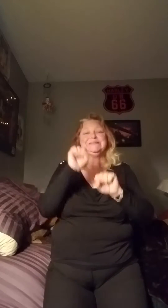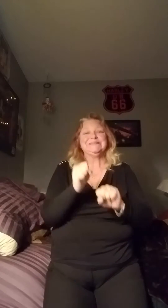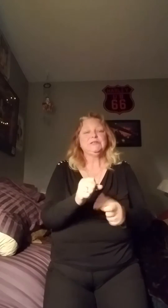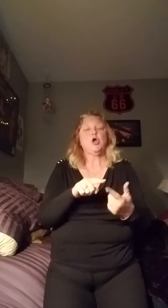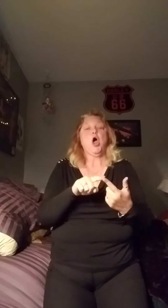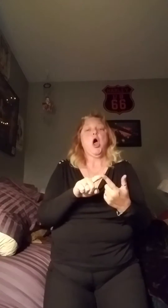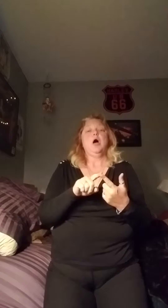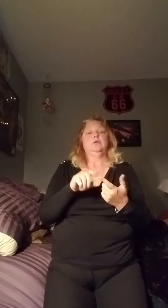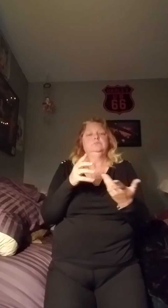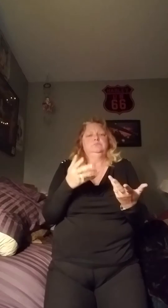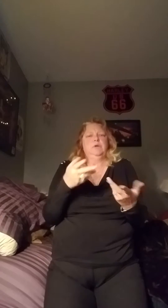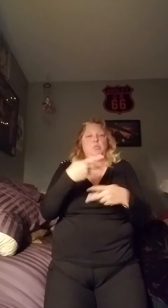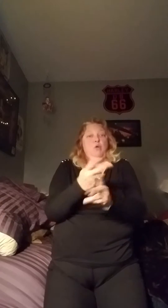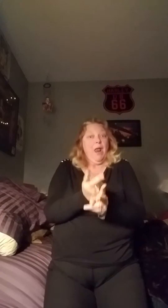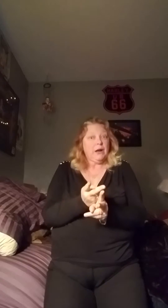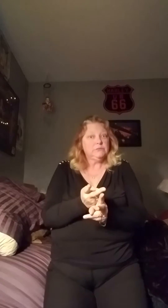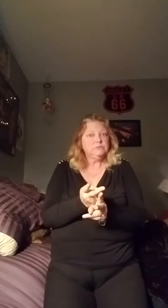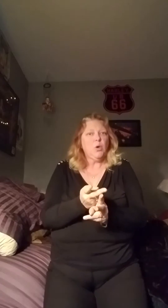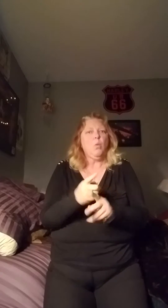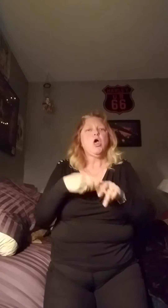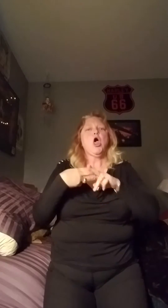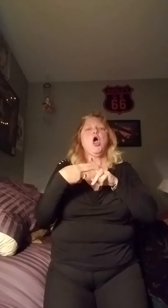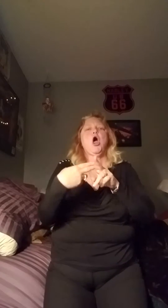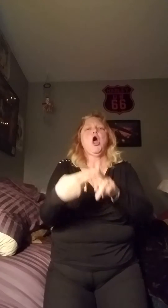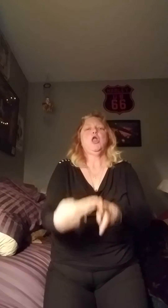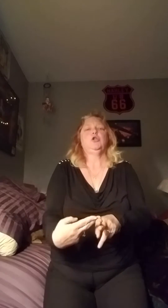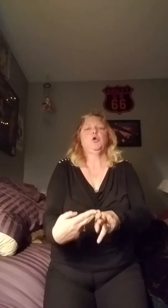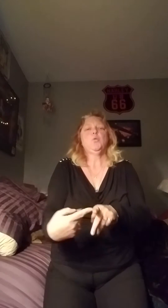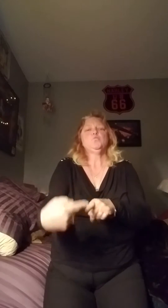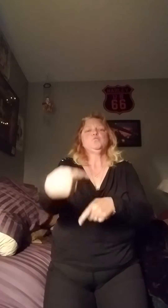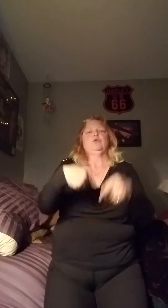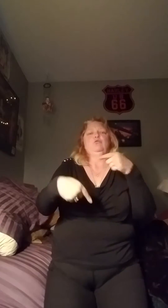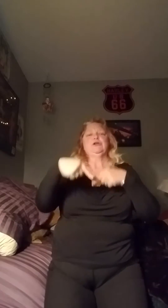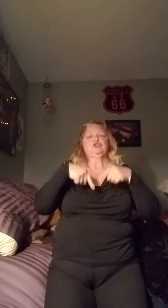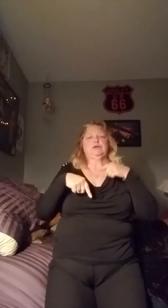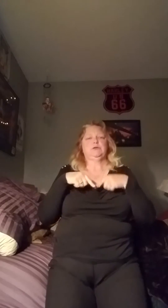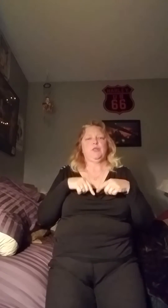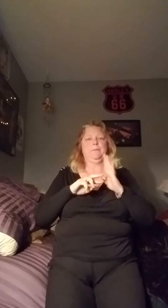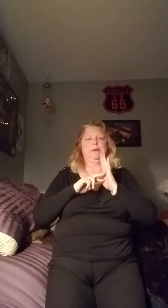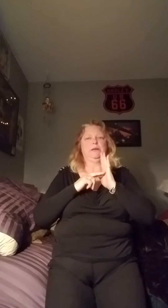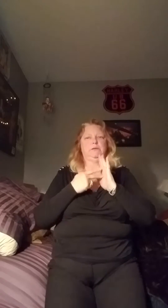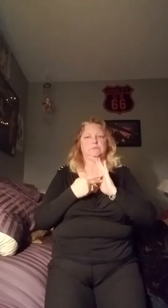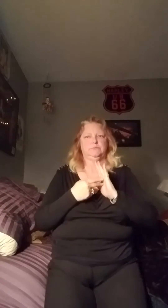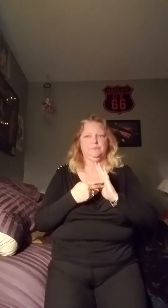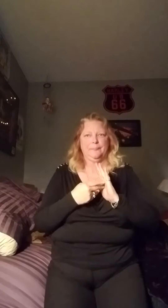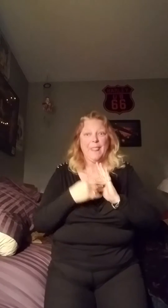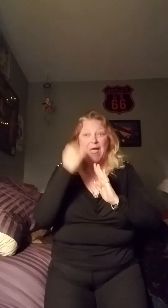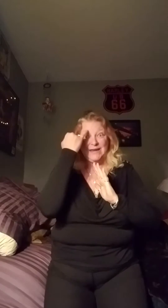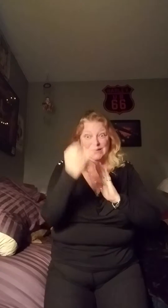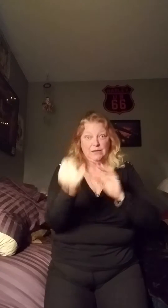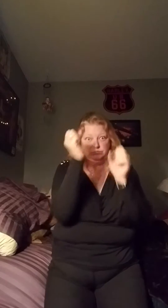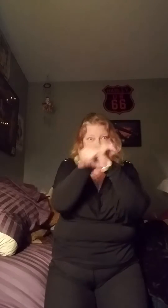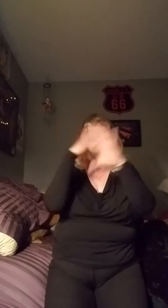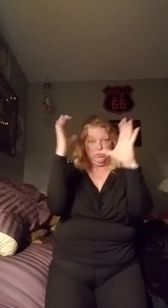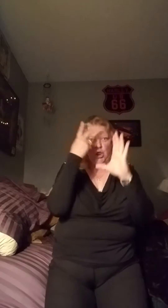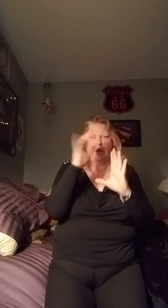byproduct of what's called regression to the mean. So the idea looks like this. This line plots